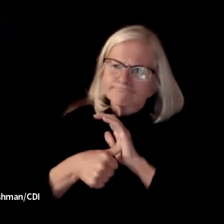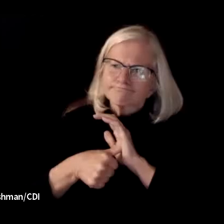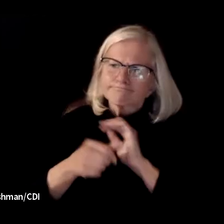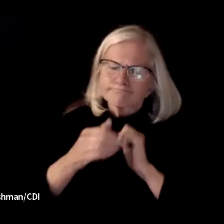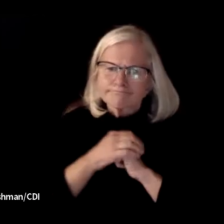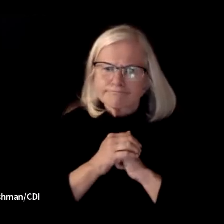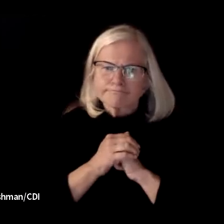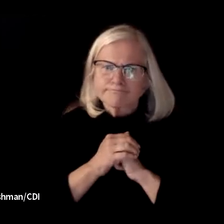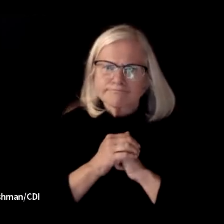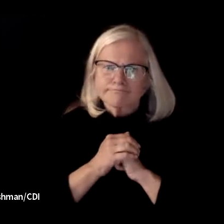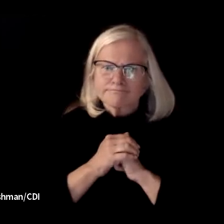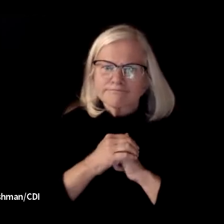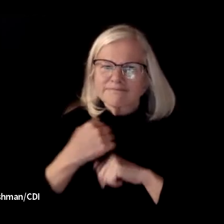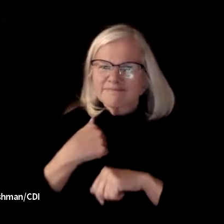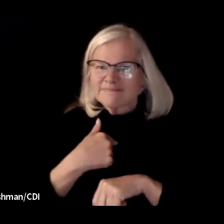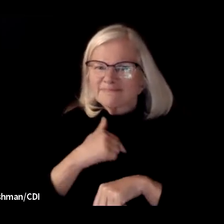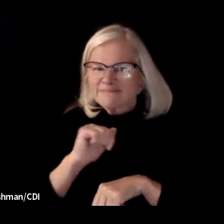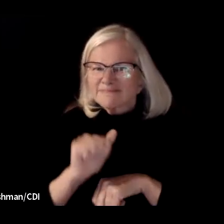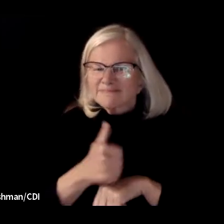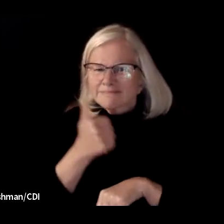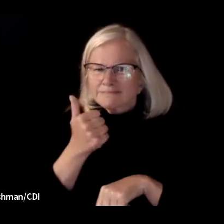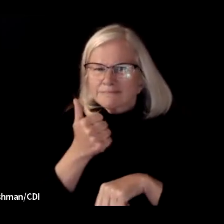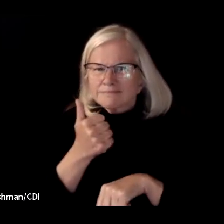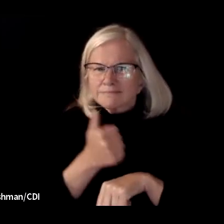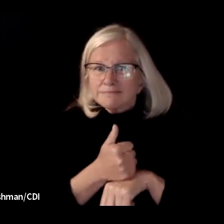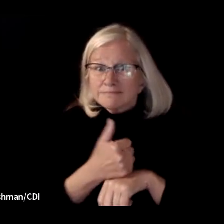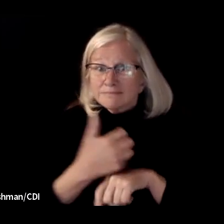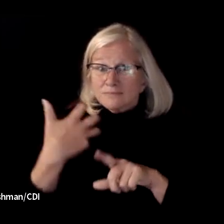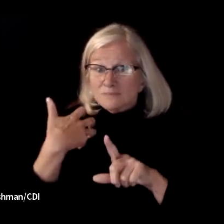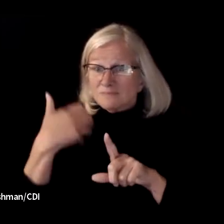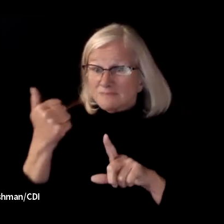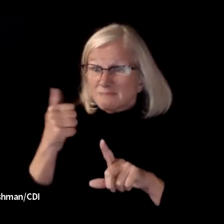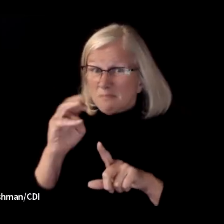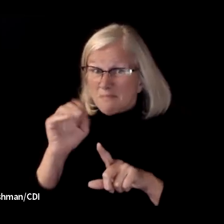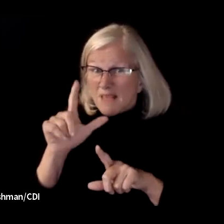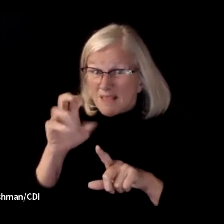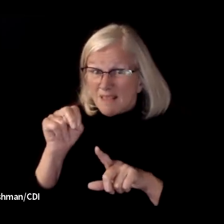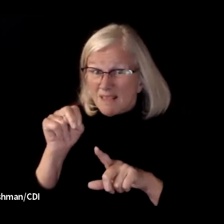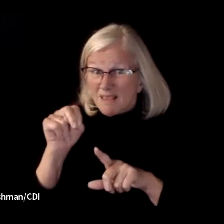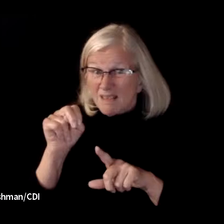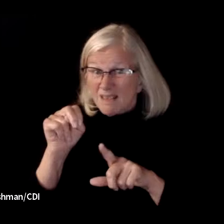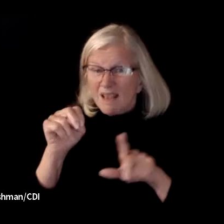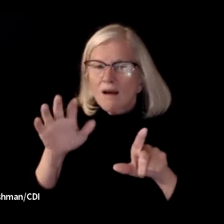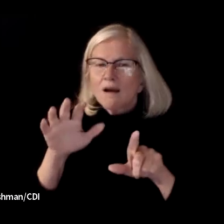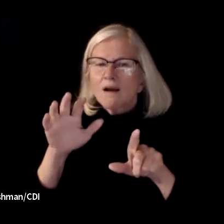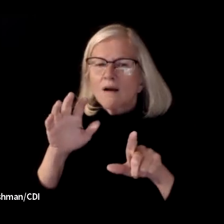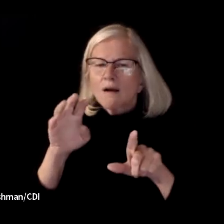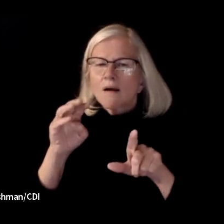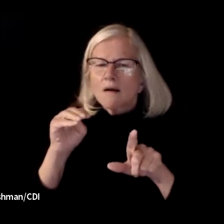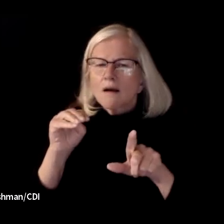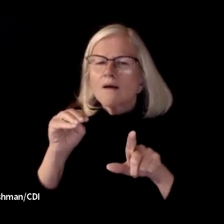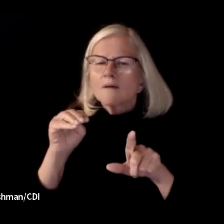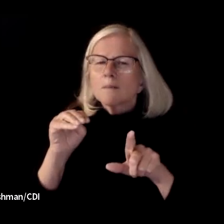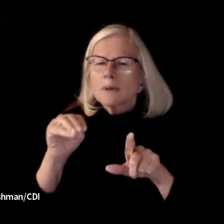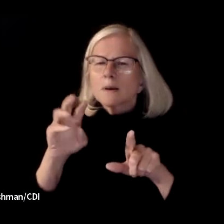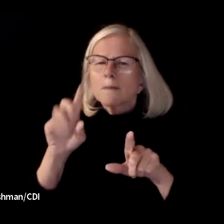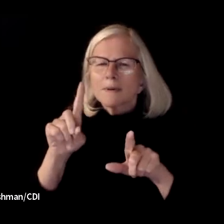place, Commissioner Mueller has talked a lot about this, a number of different